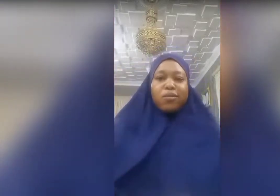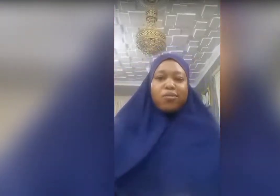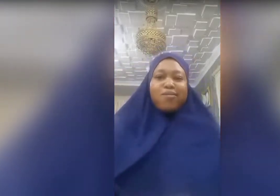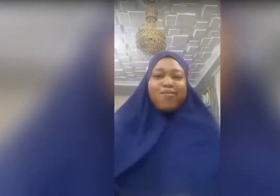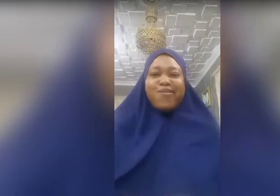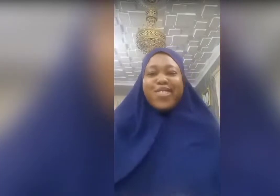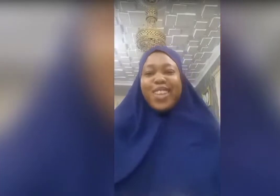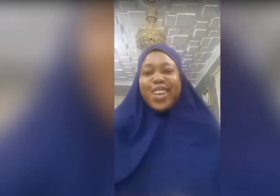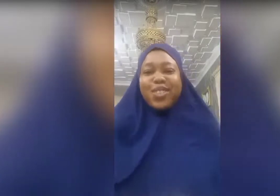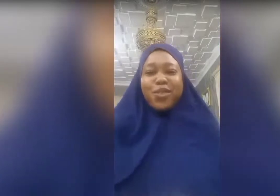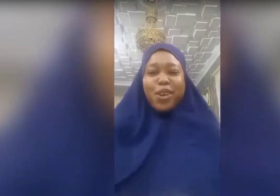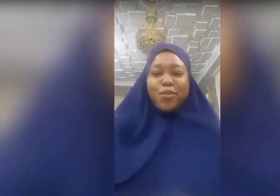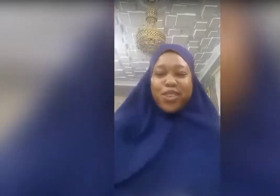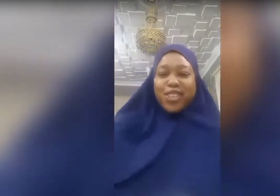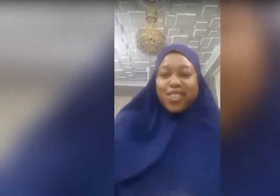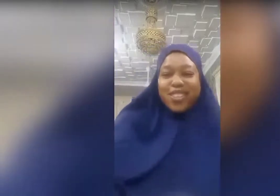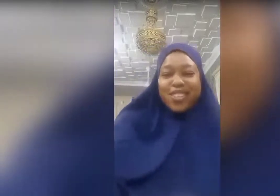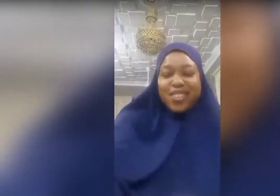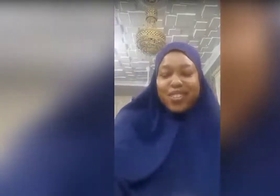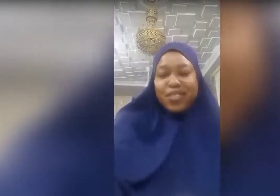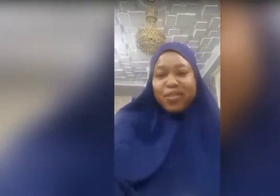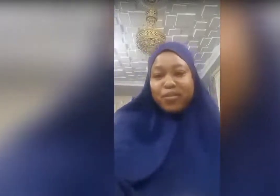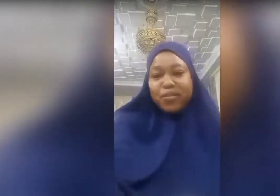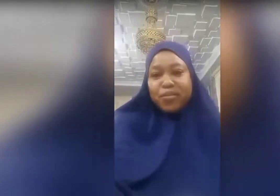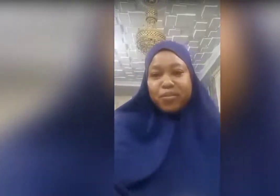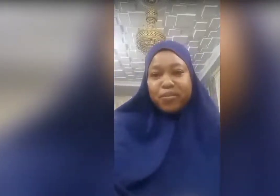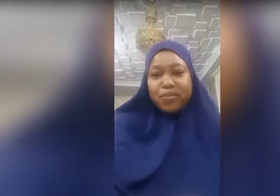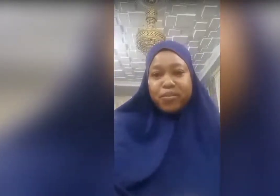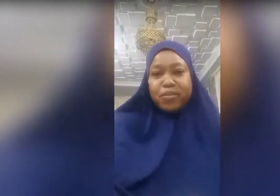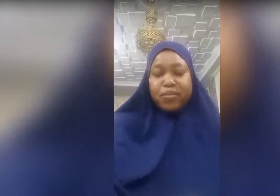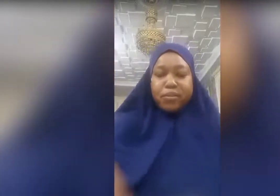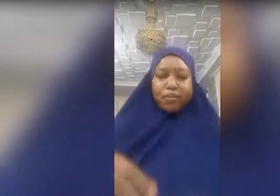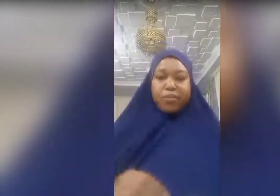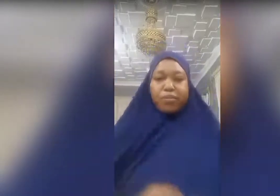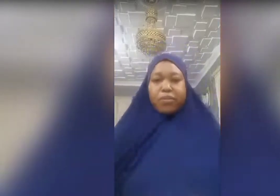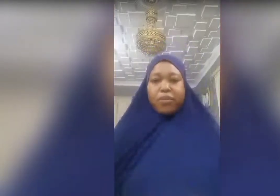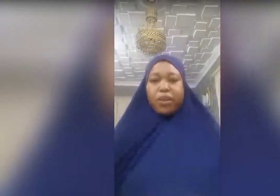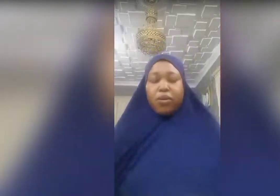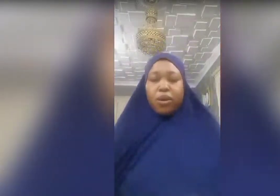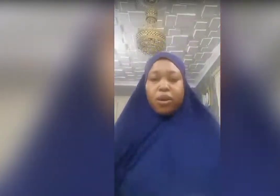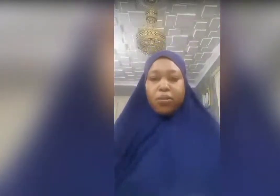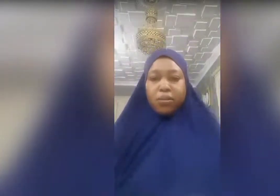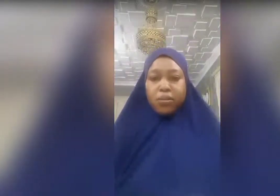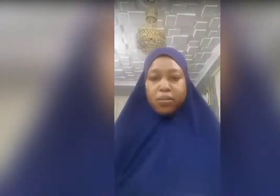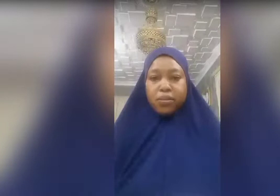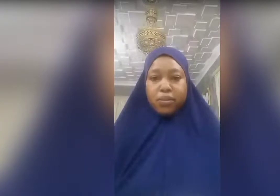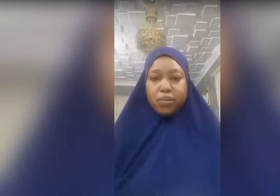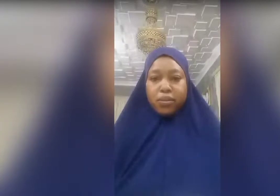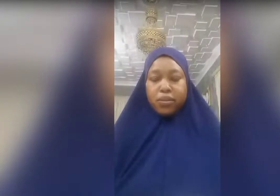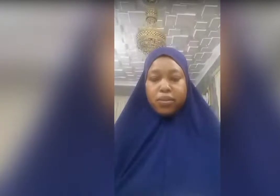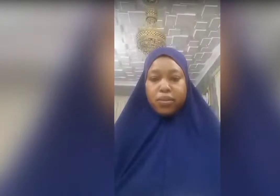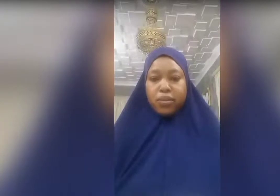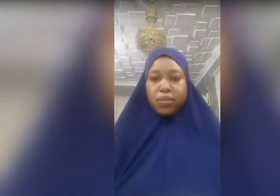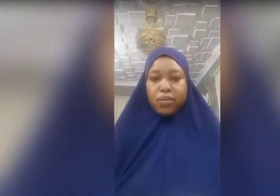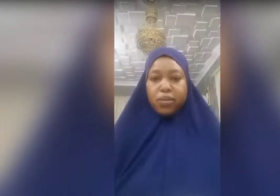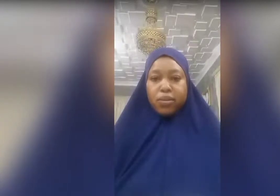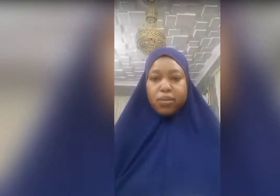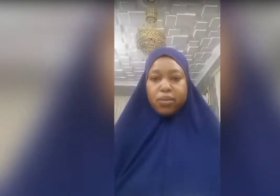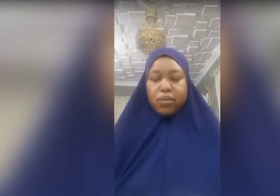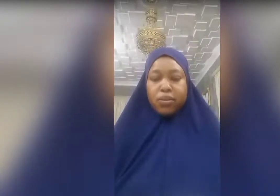of something. There's a way you will sign your 9 and it appears like 20 to us, okay? So while signing your 9, you